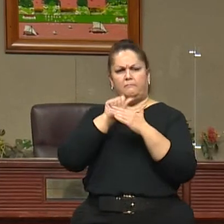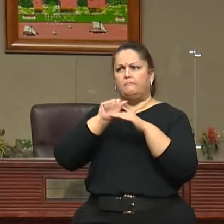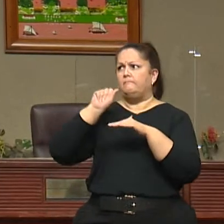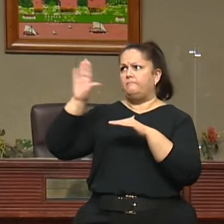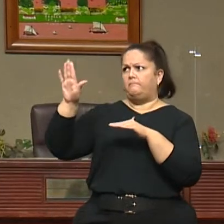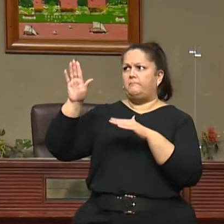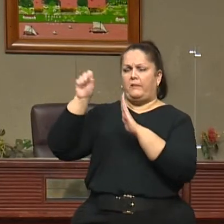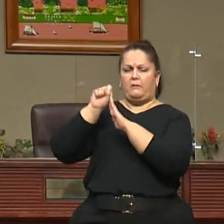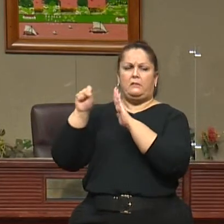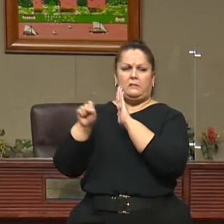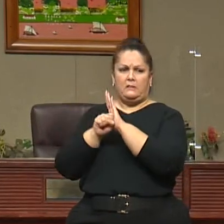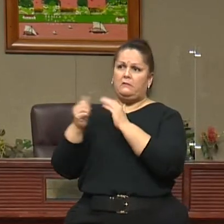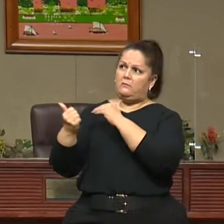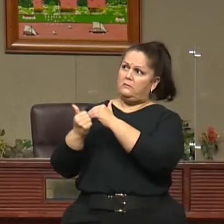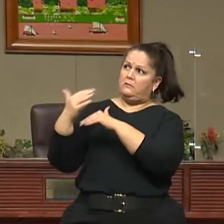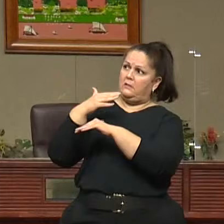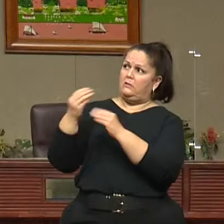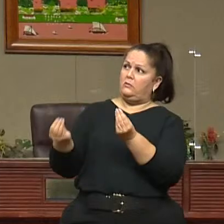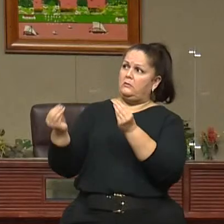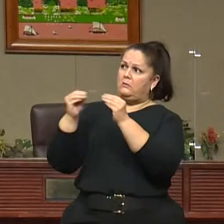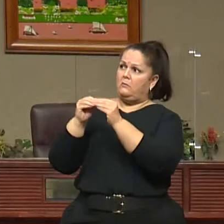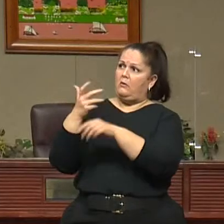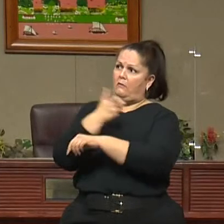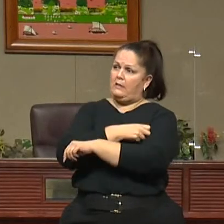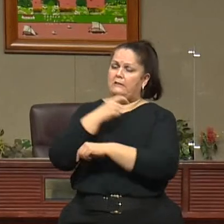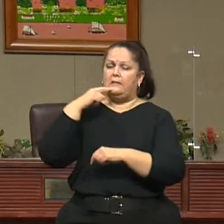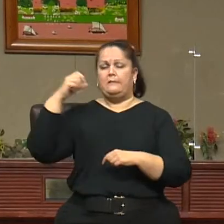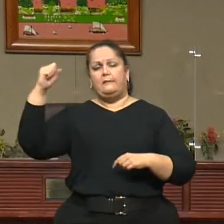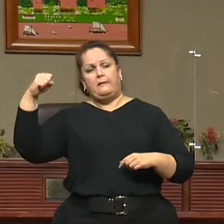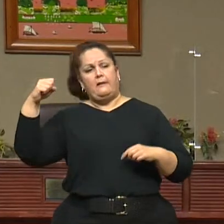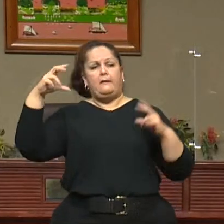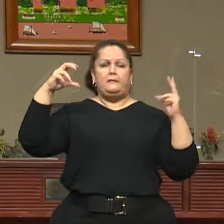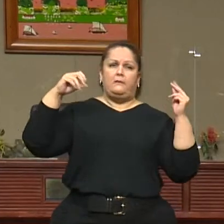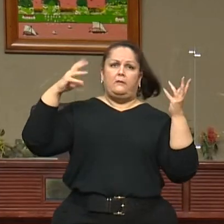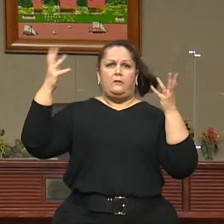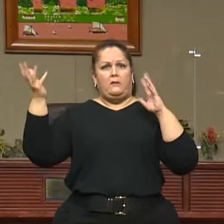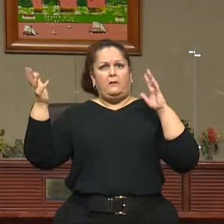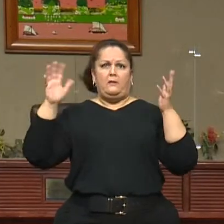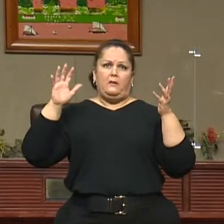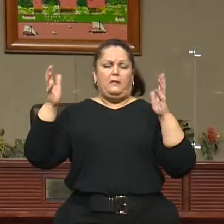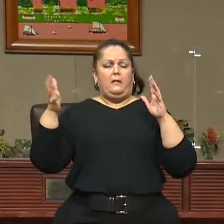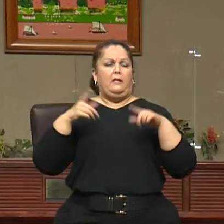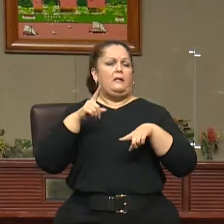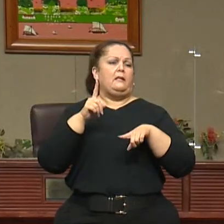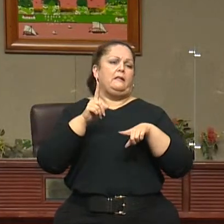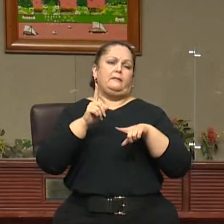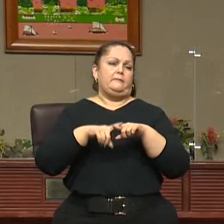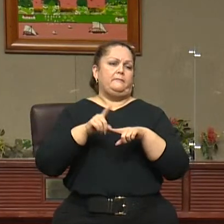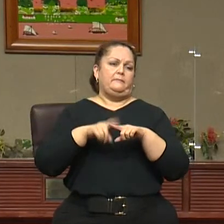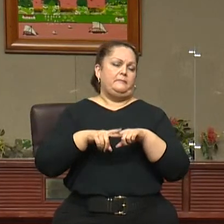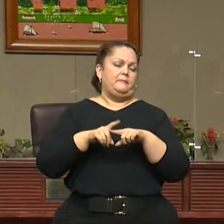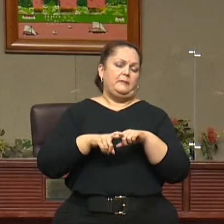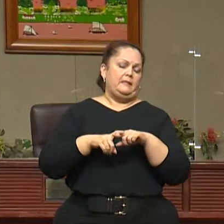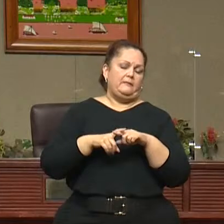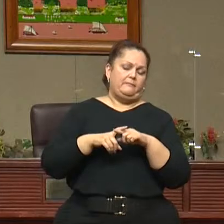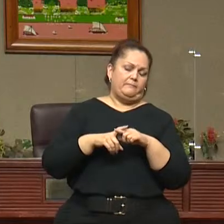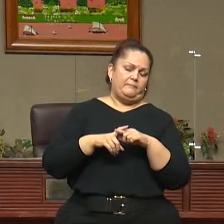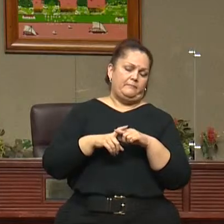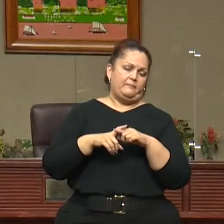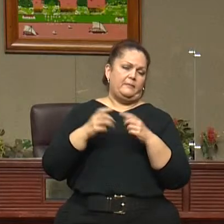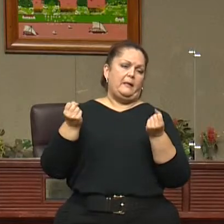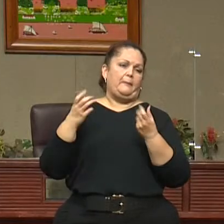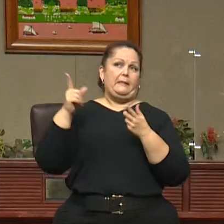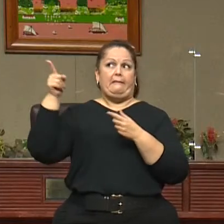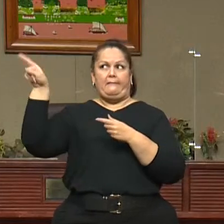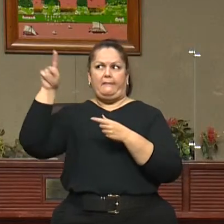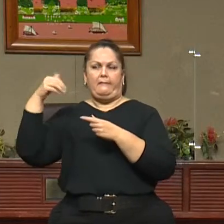for inventory, and the state says yes or no, and depending upon the